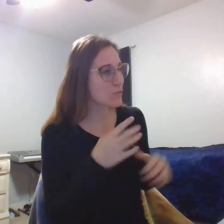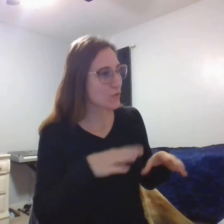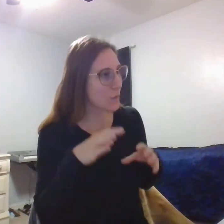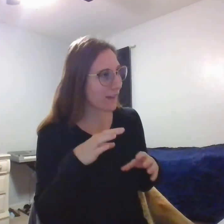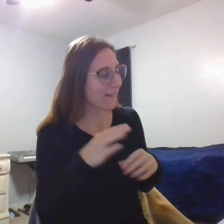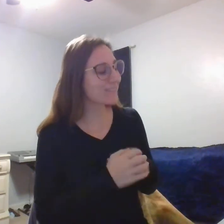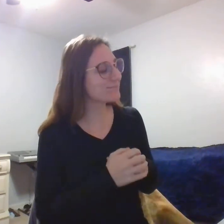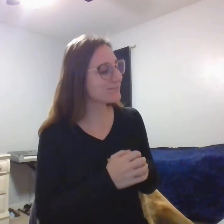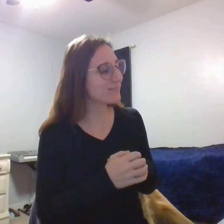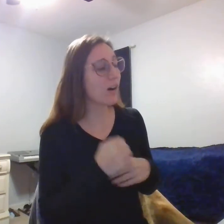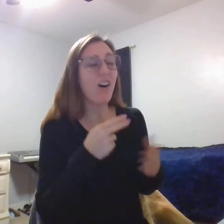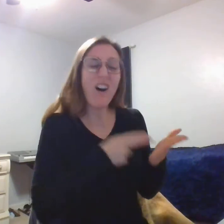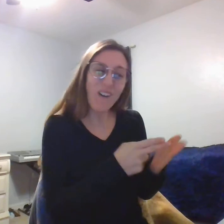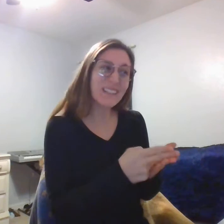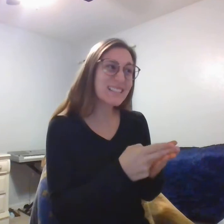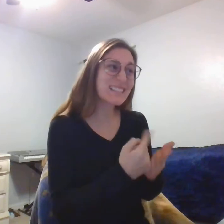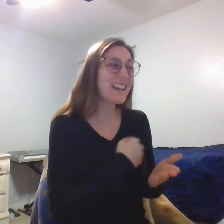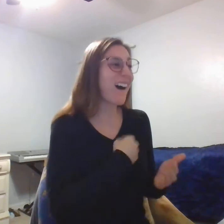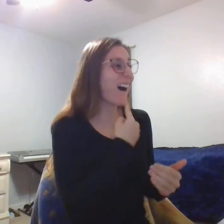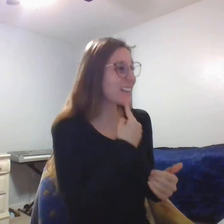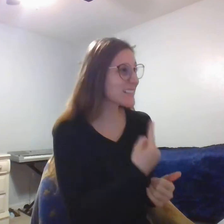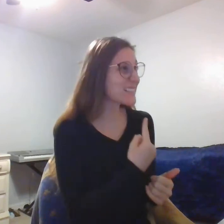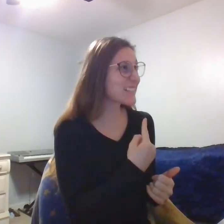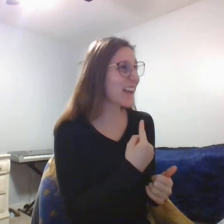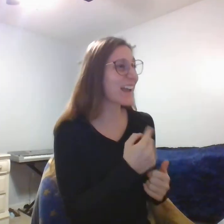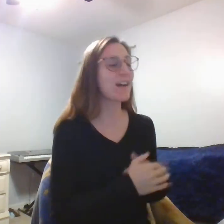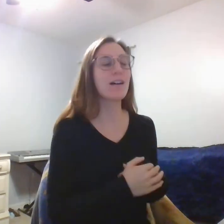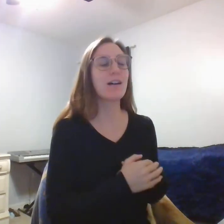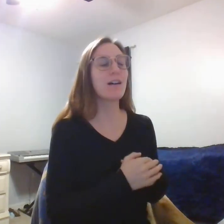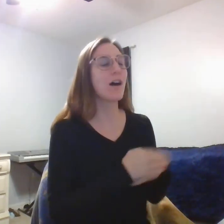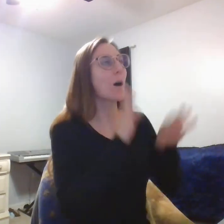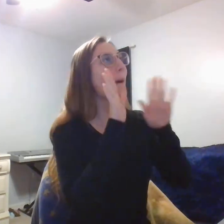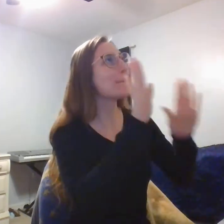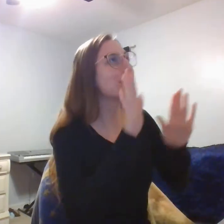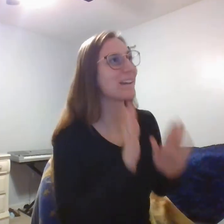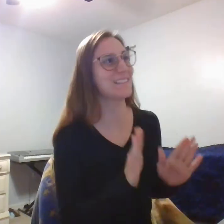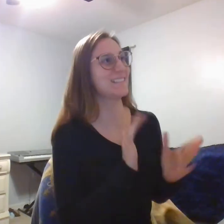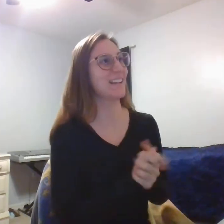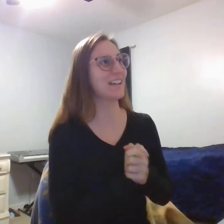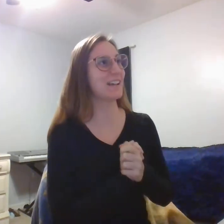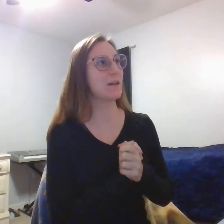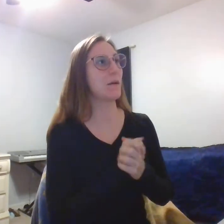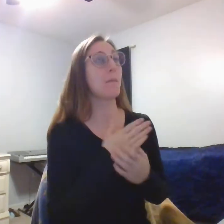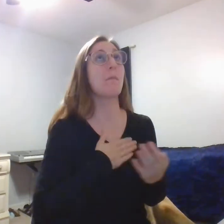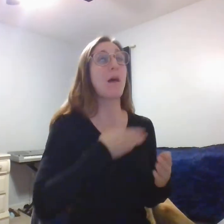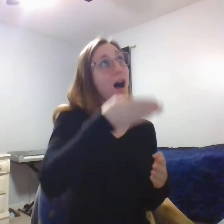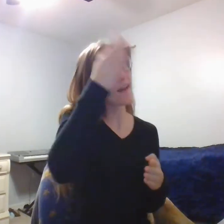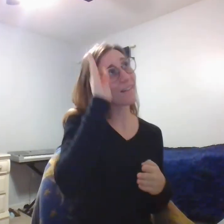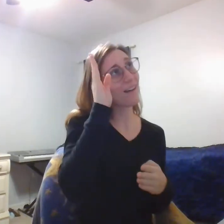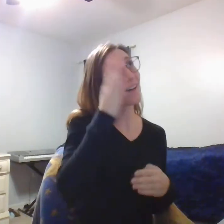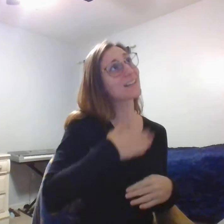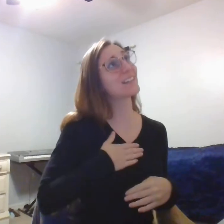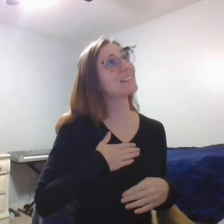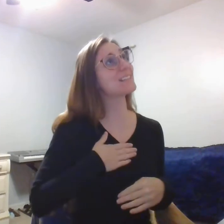I am doing great. I am doing amazing. My God is my higher power and my Lord. And today